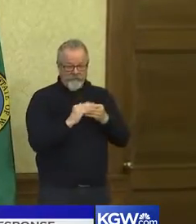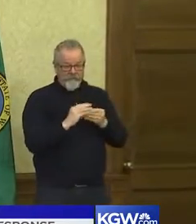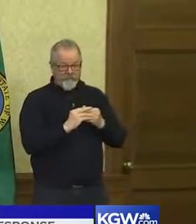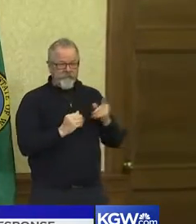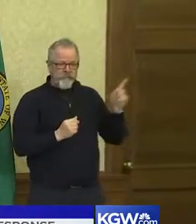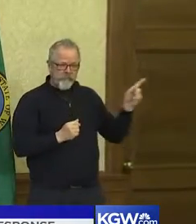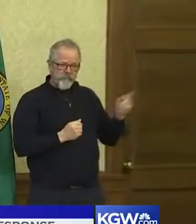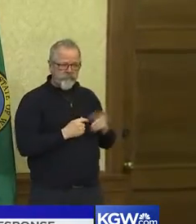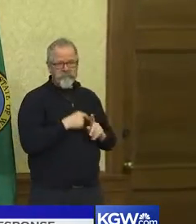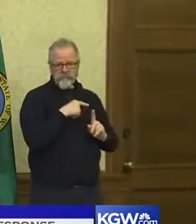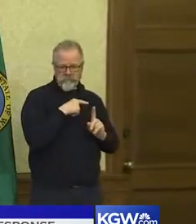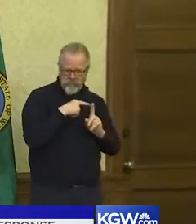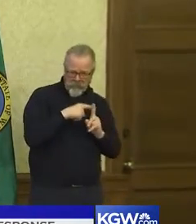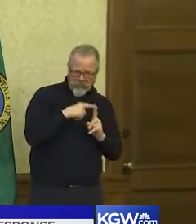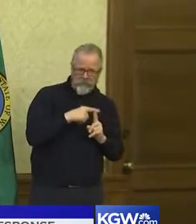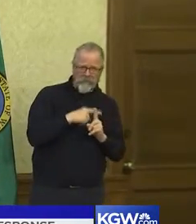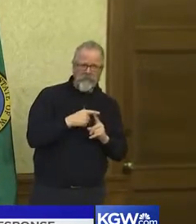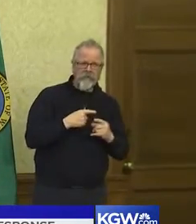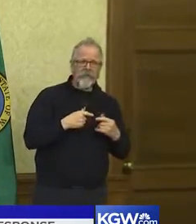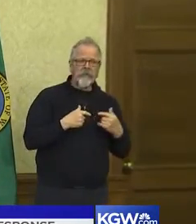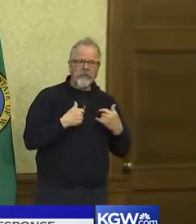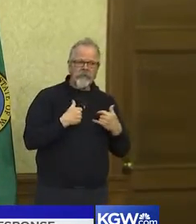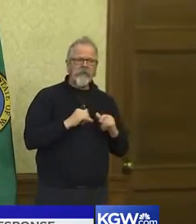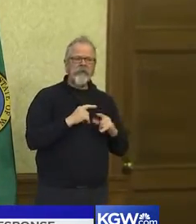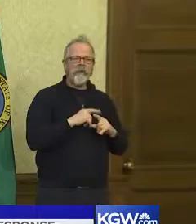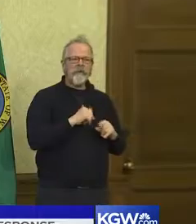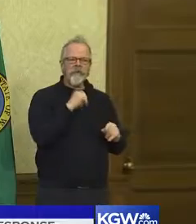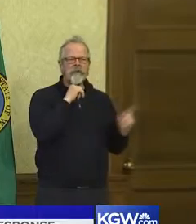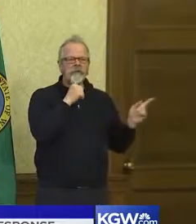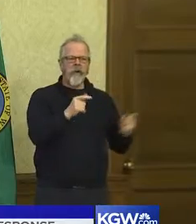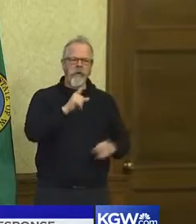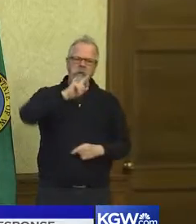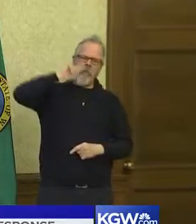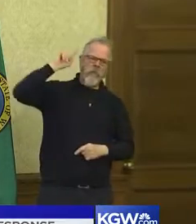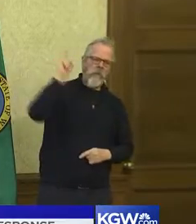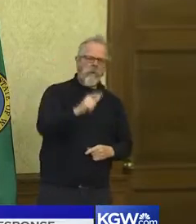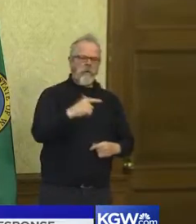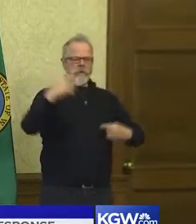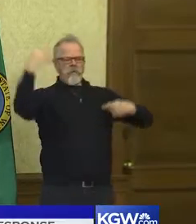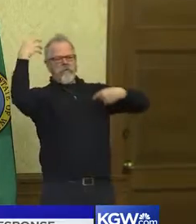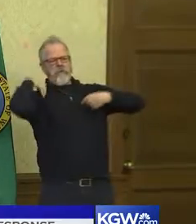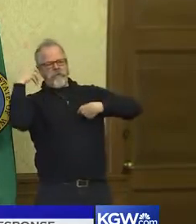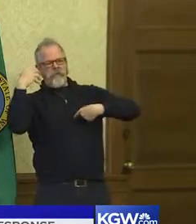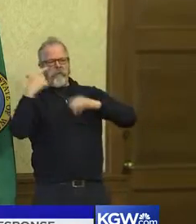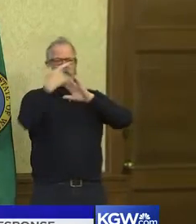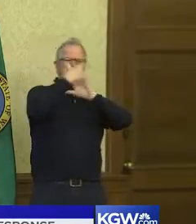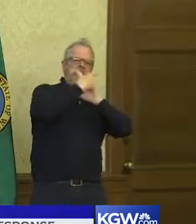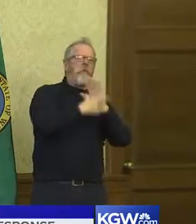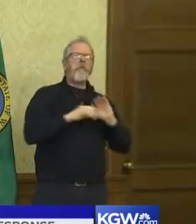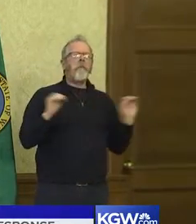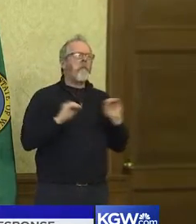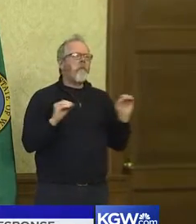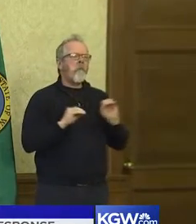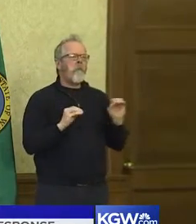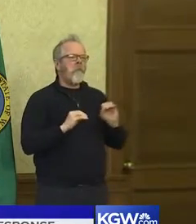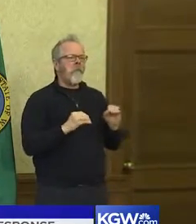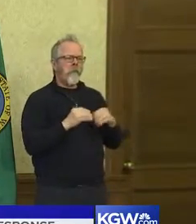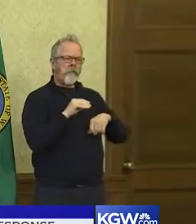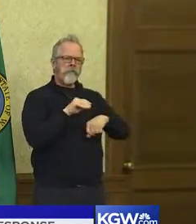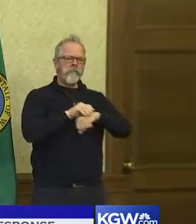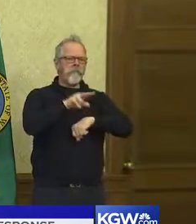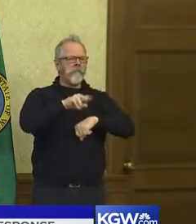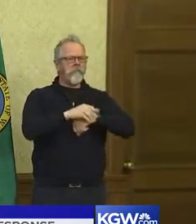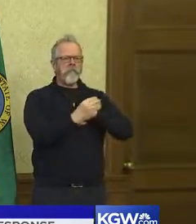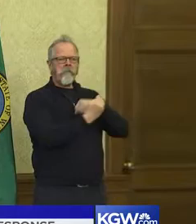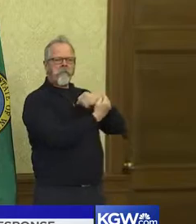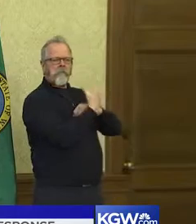not an order. It is not a judgment. The president recognized finally, I think, that the rightful decision-making is